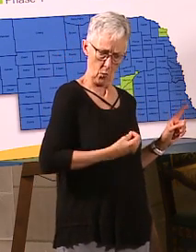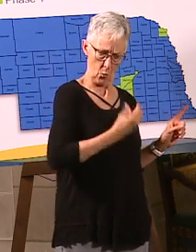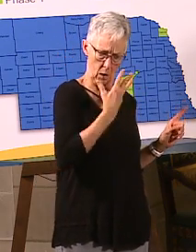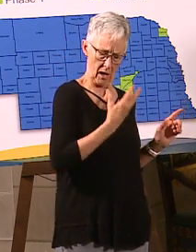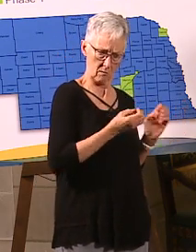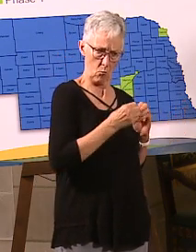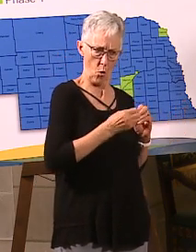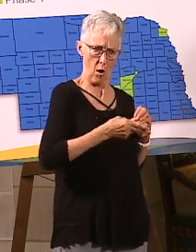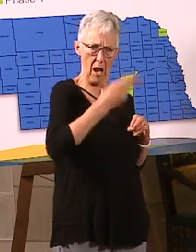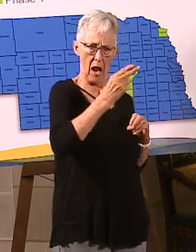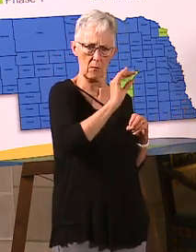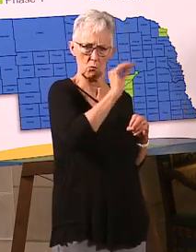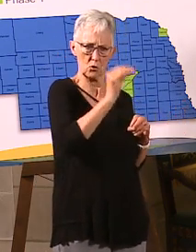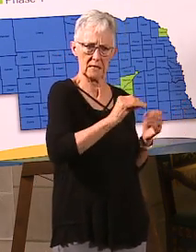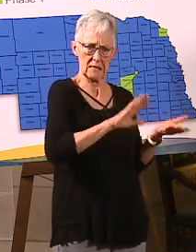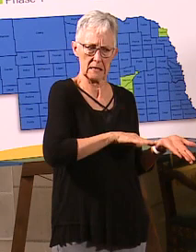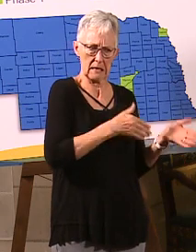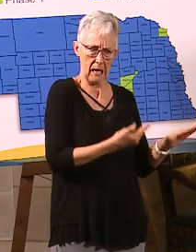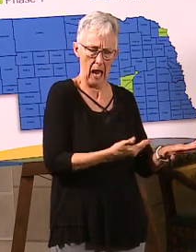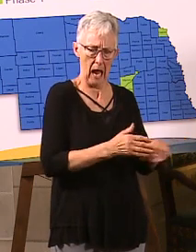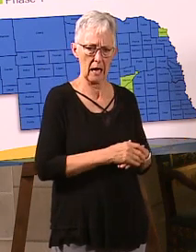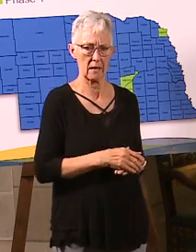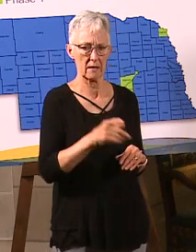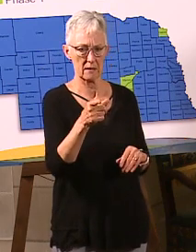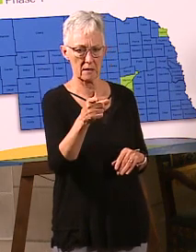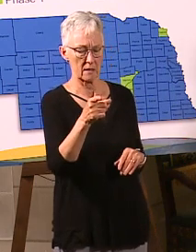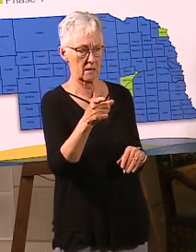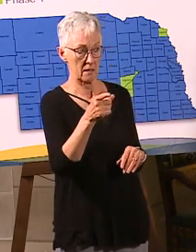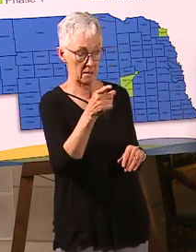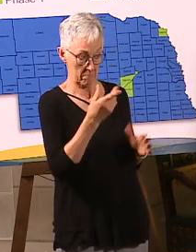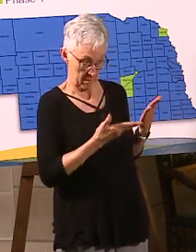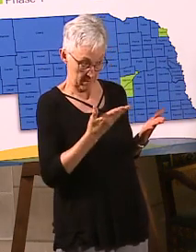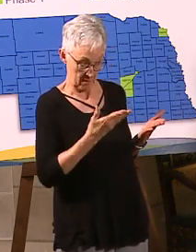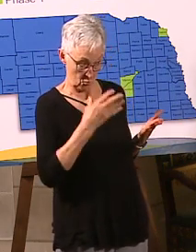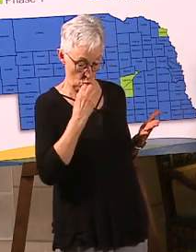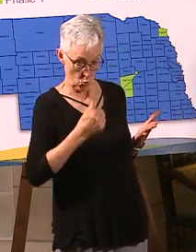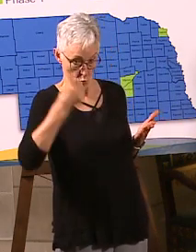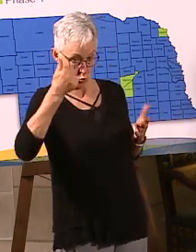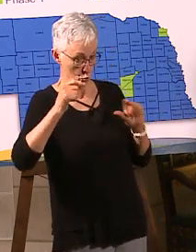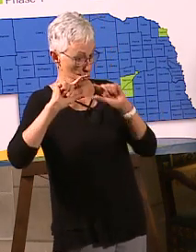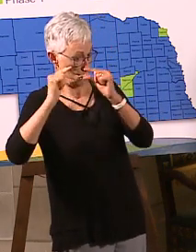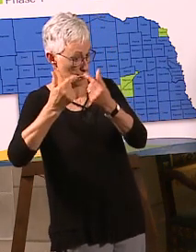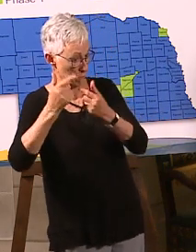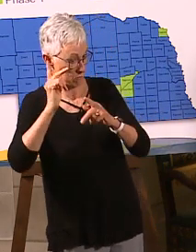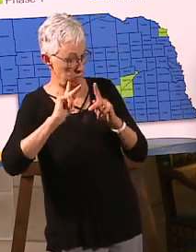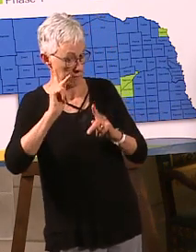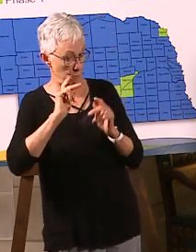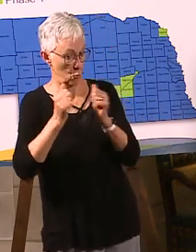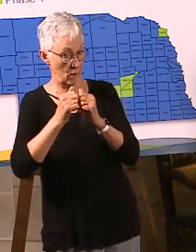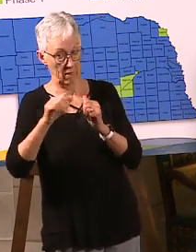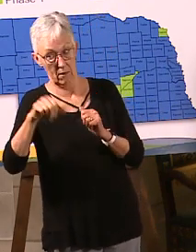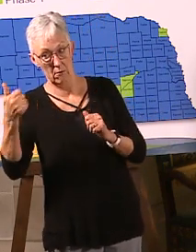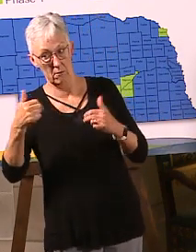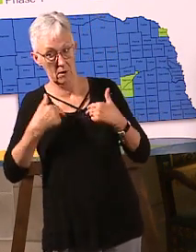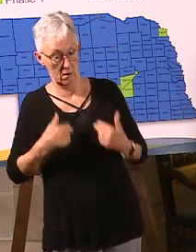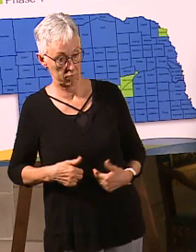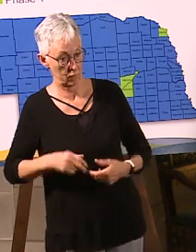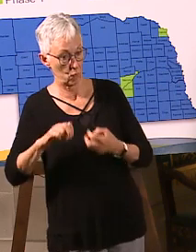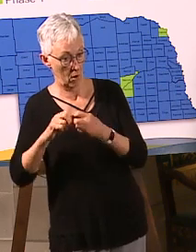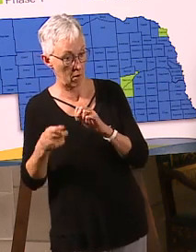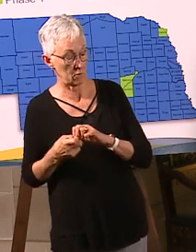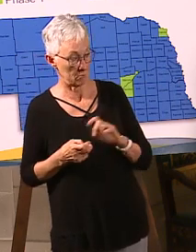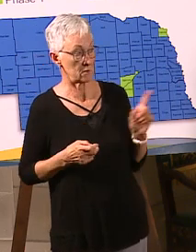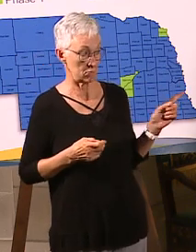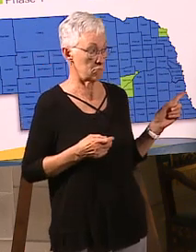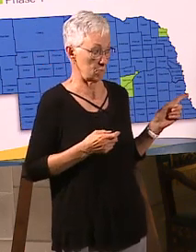because they're it could be an older group of people who are getting infected, more underlying health issues, could be another issue as to